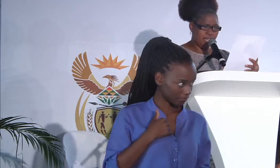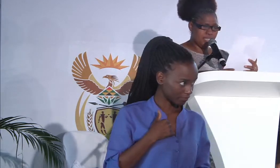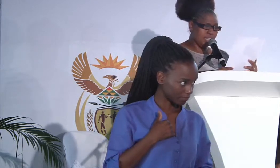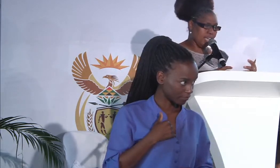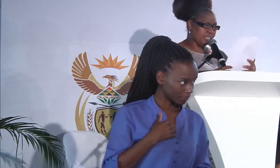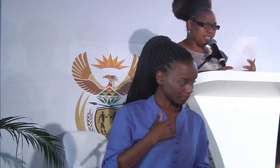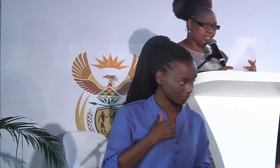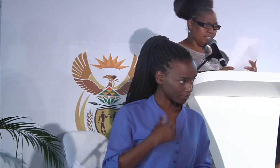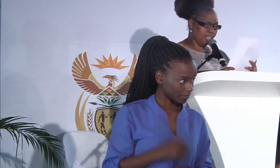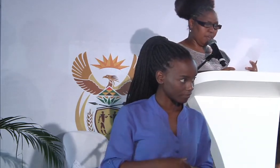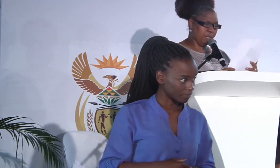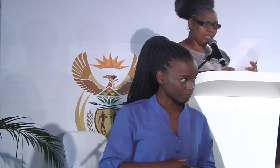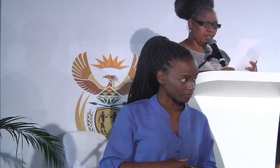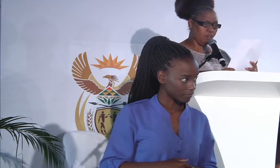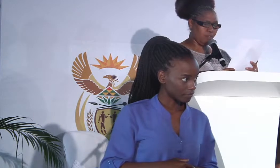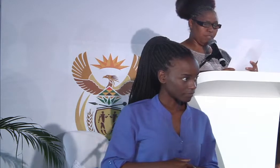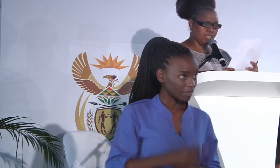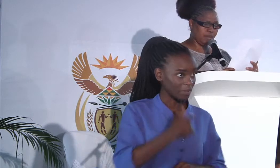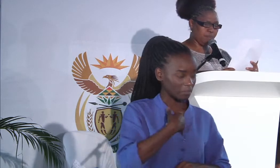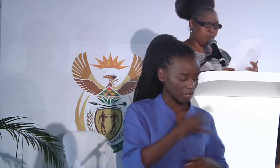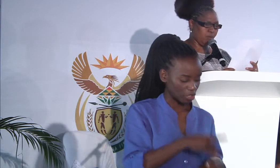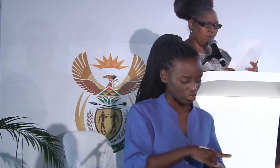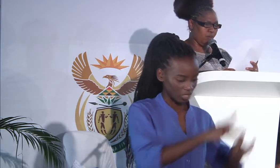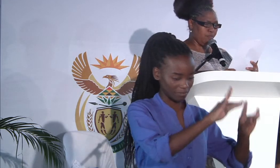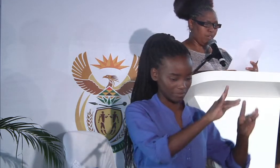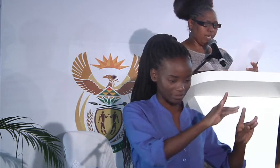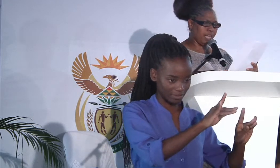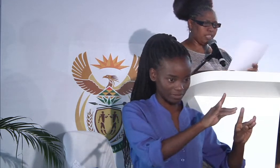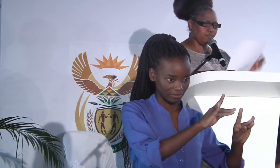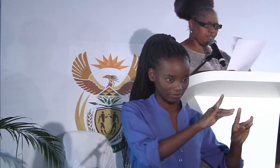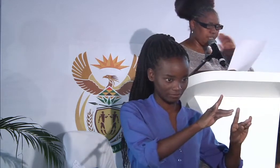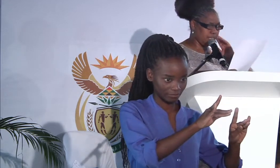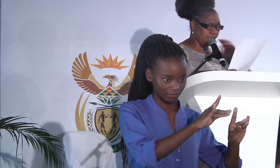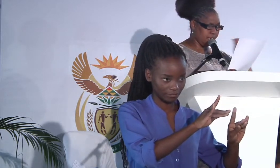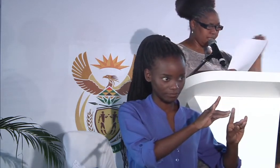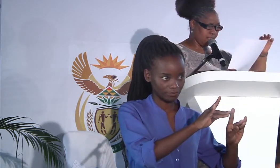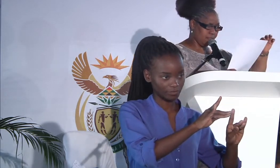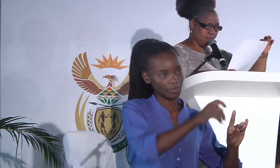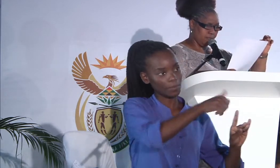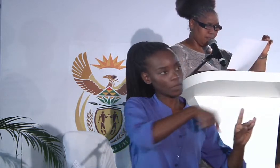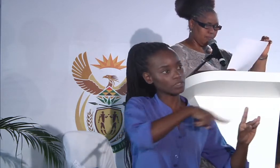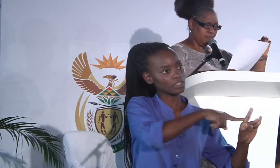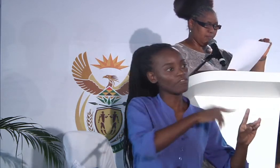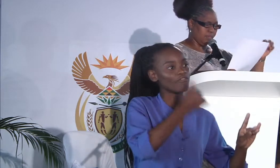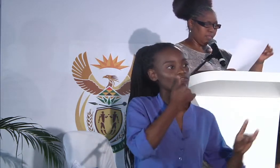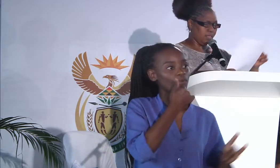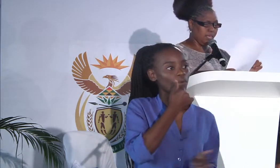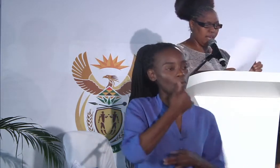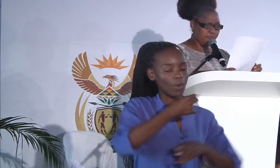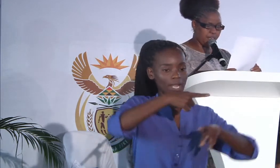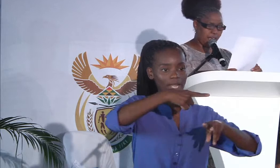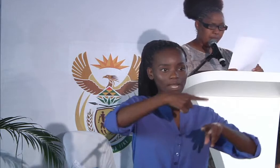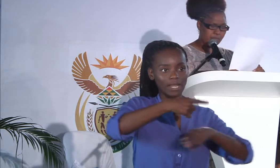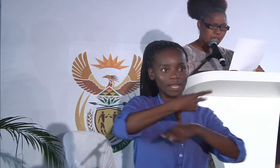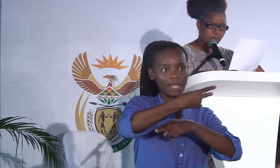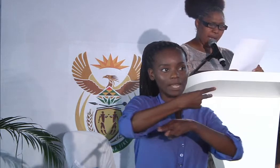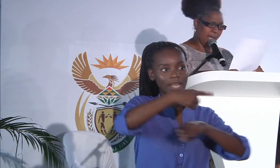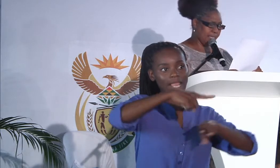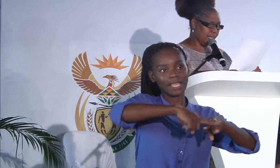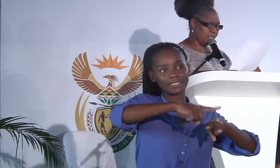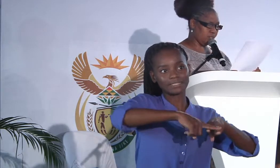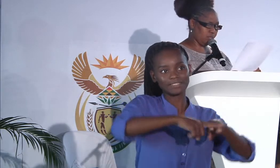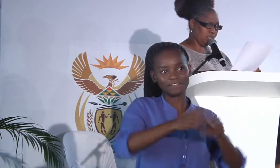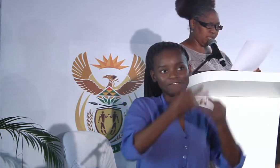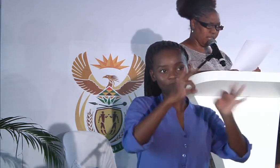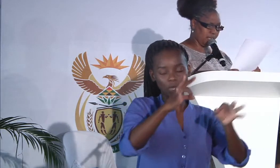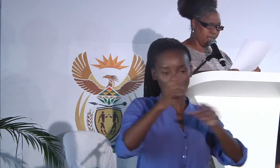and as the chairperson of the Champion for an AIDS-Free Generation in Africa, my address